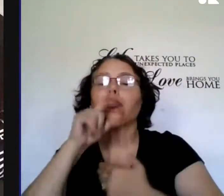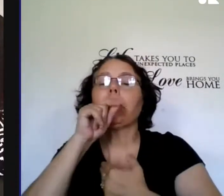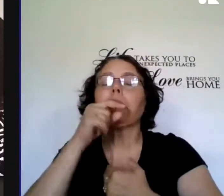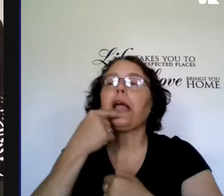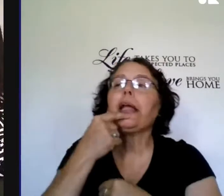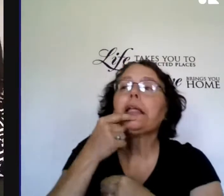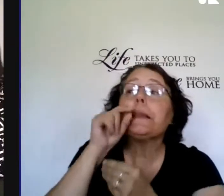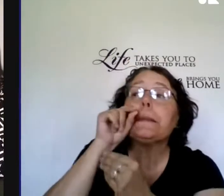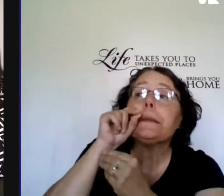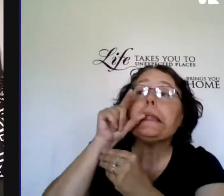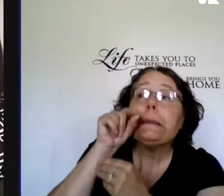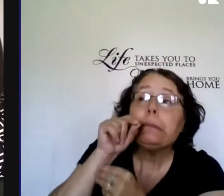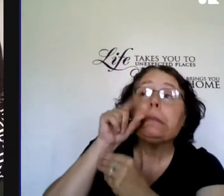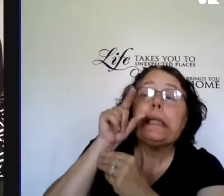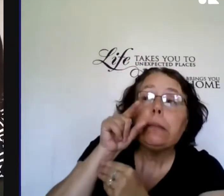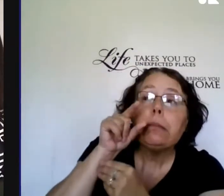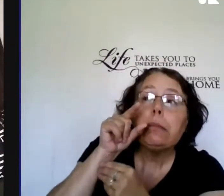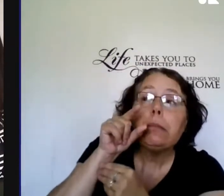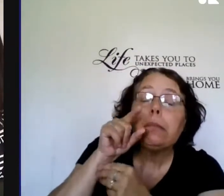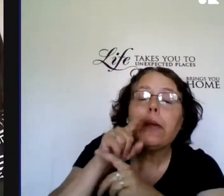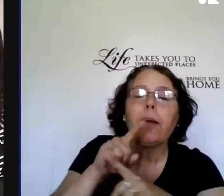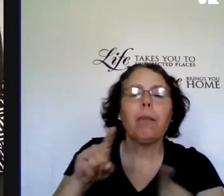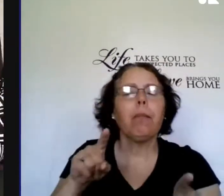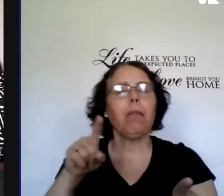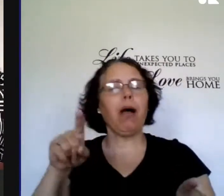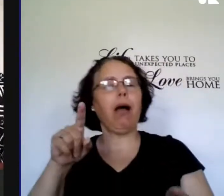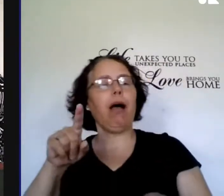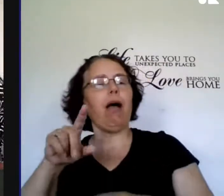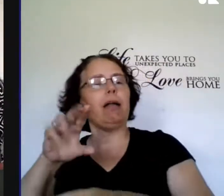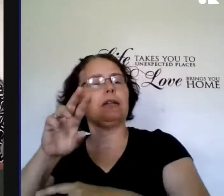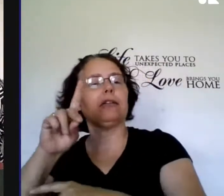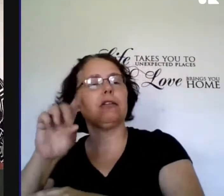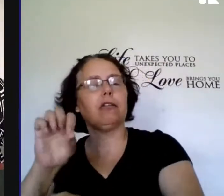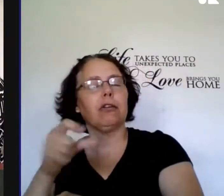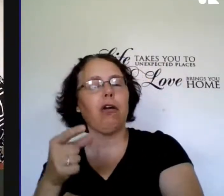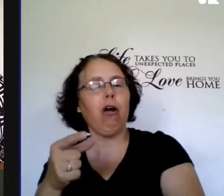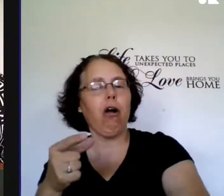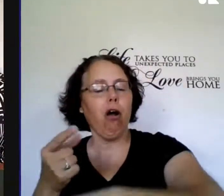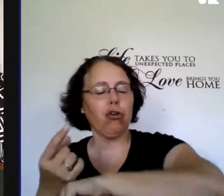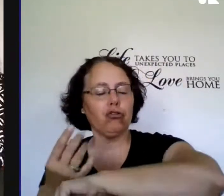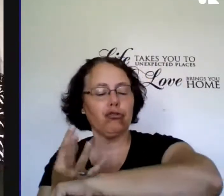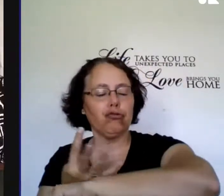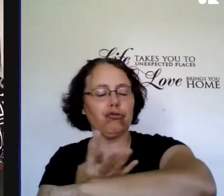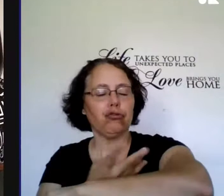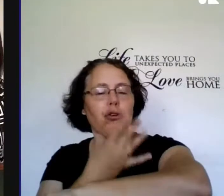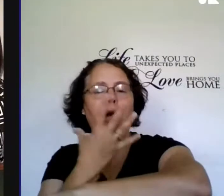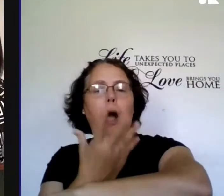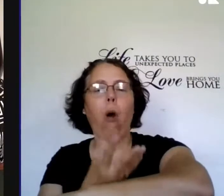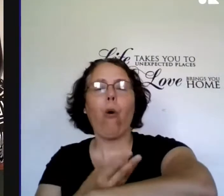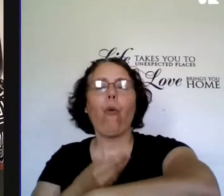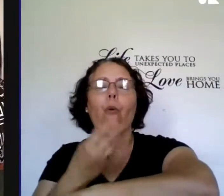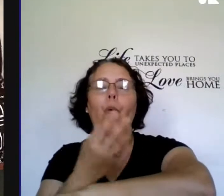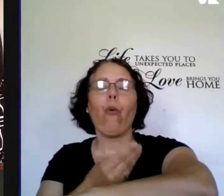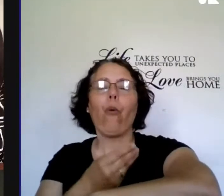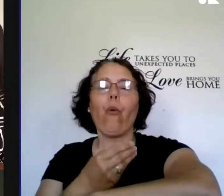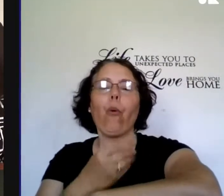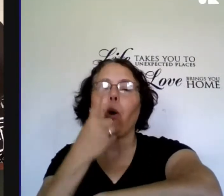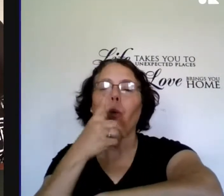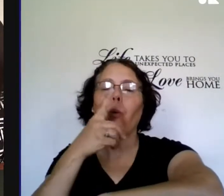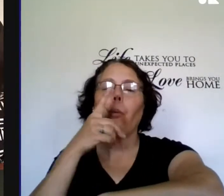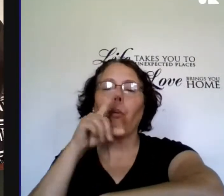But the dog is so snuggly that one chick falls